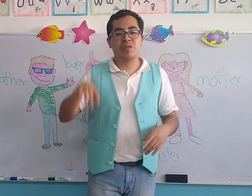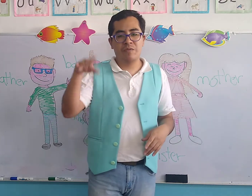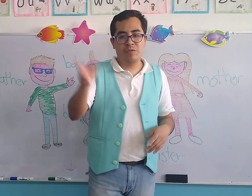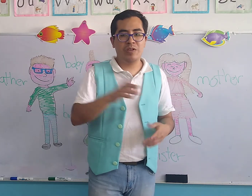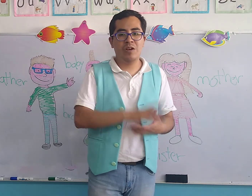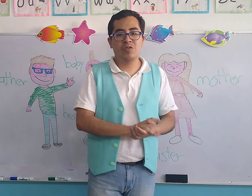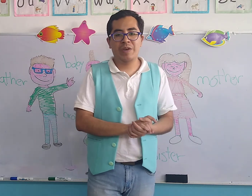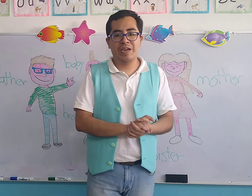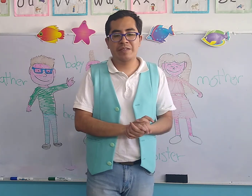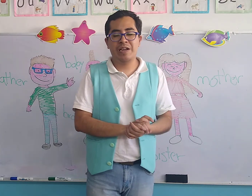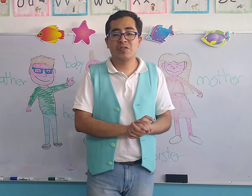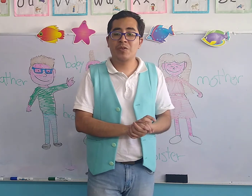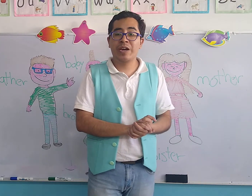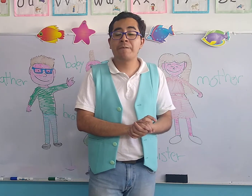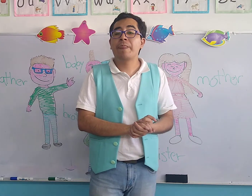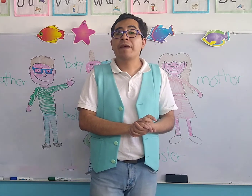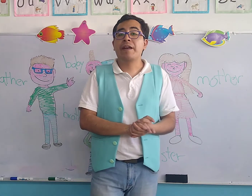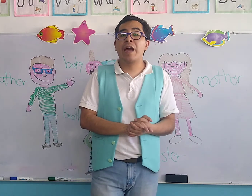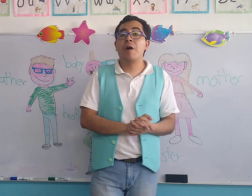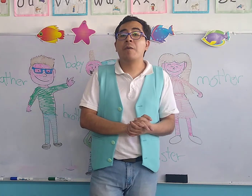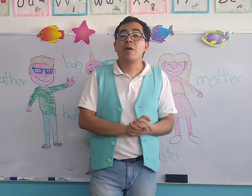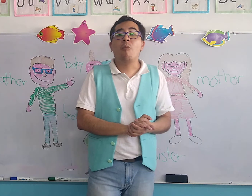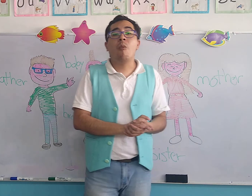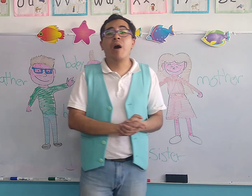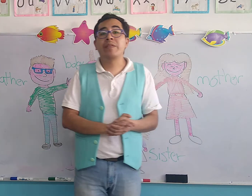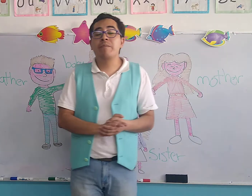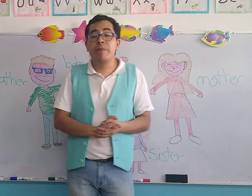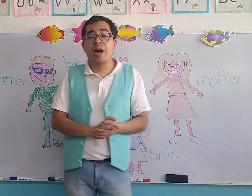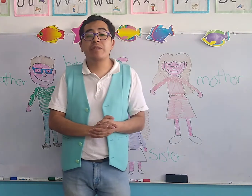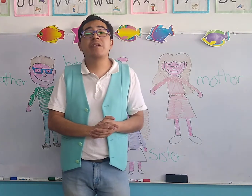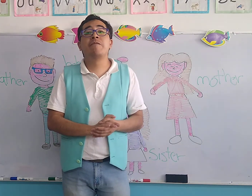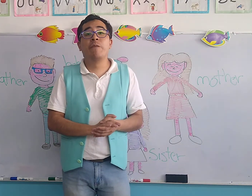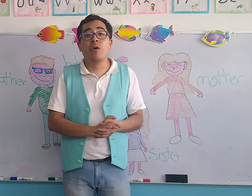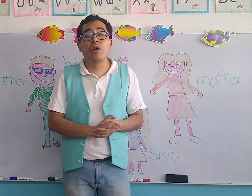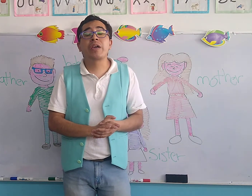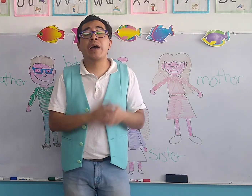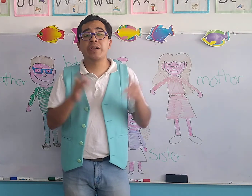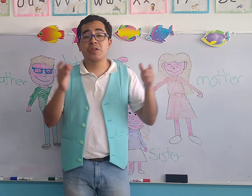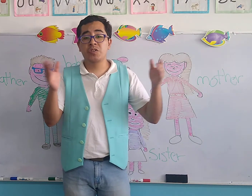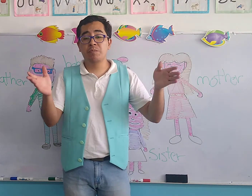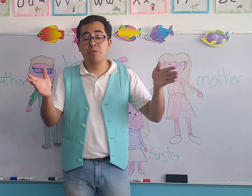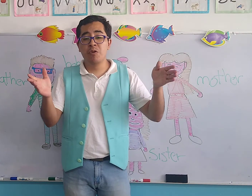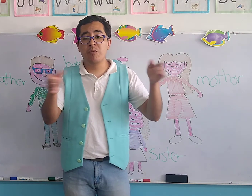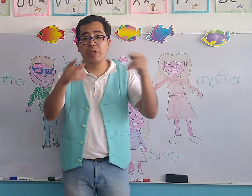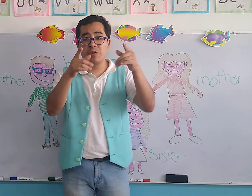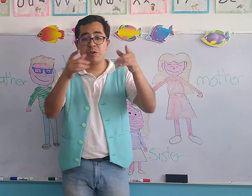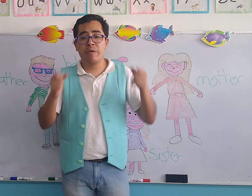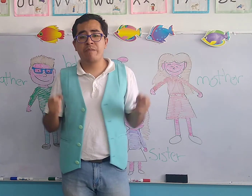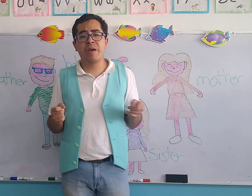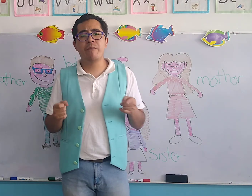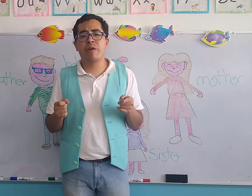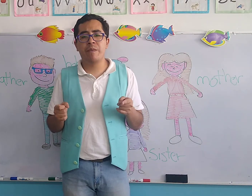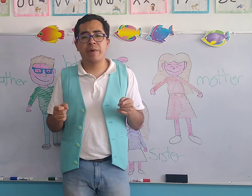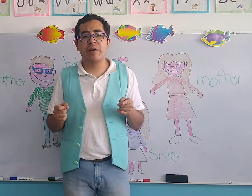la fruta y los vegetales, okay? Now, what about the fork and the spoon? What do you remember about